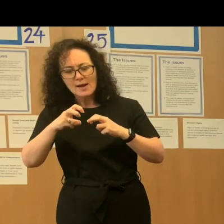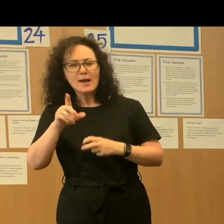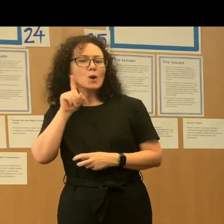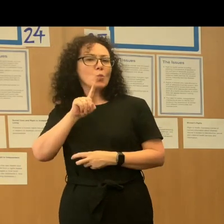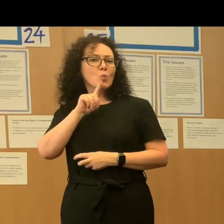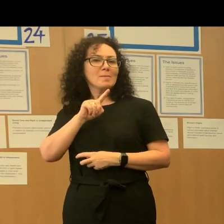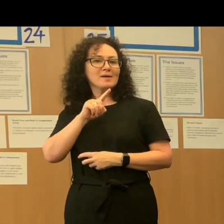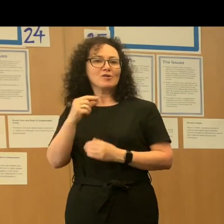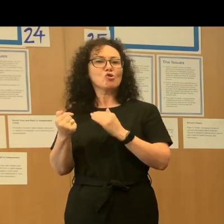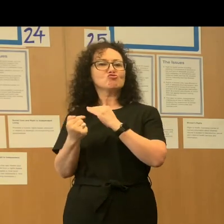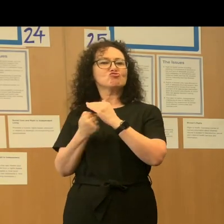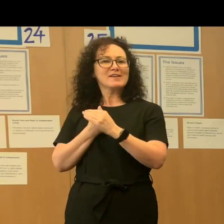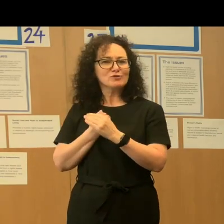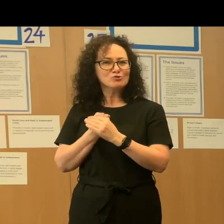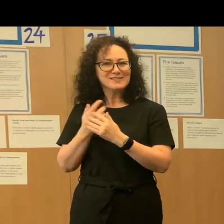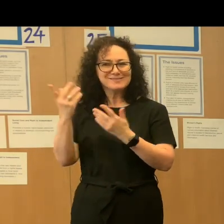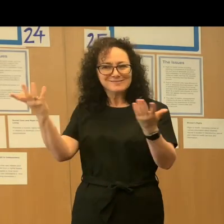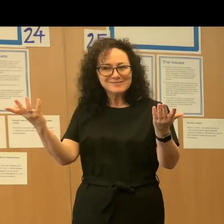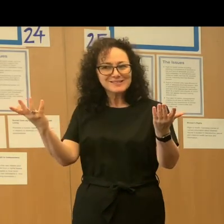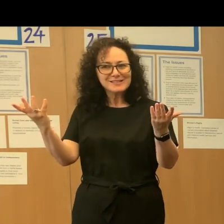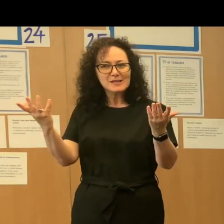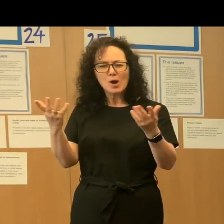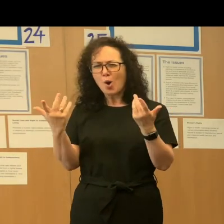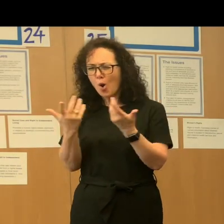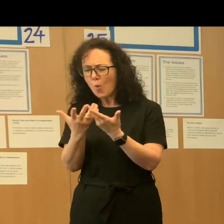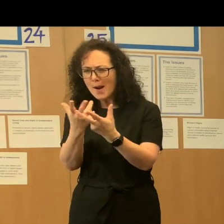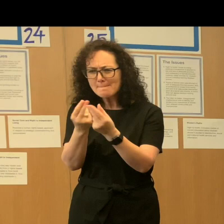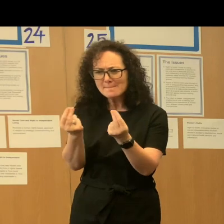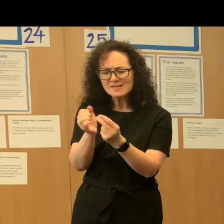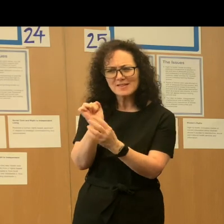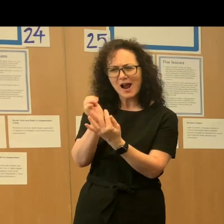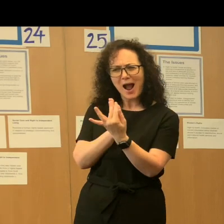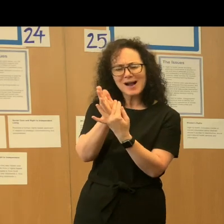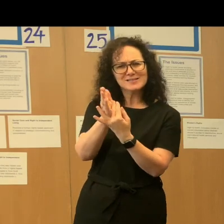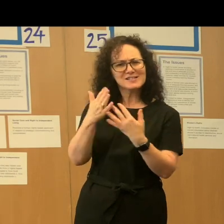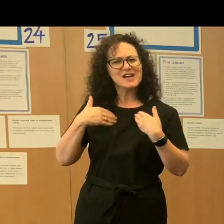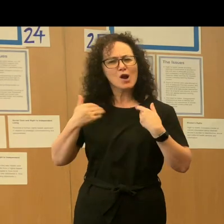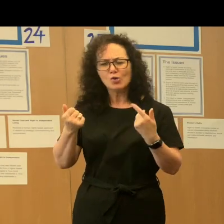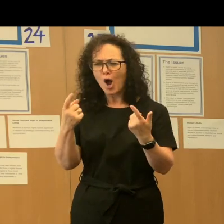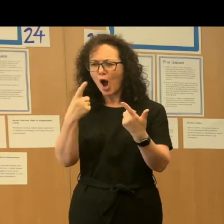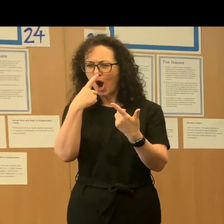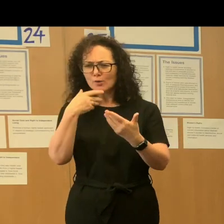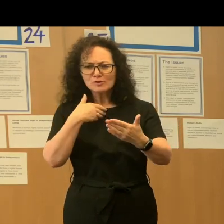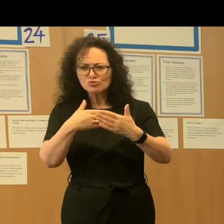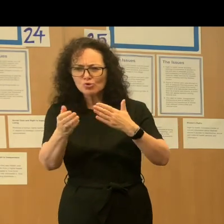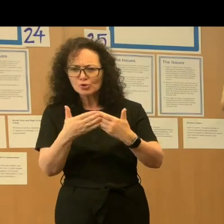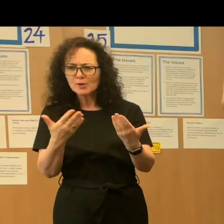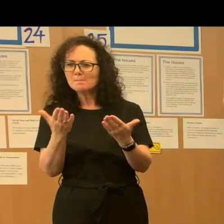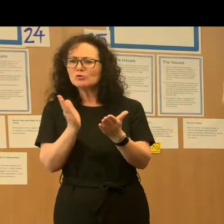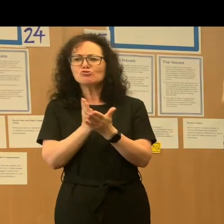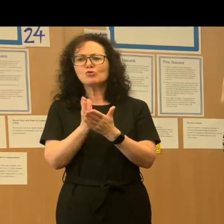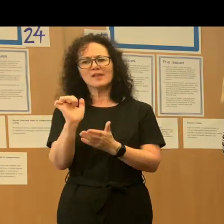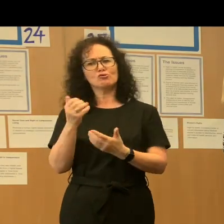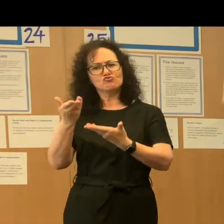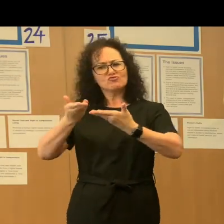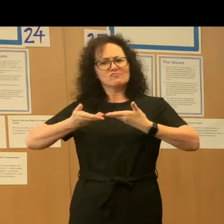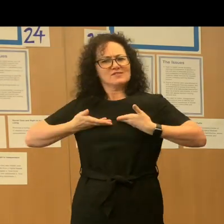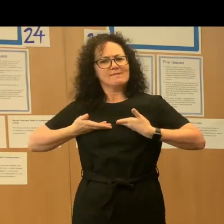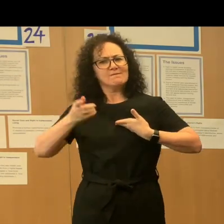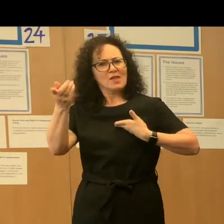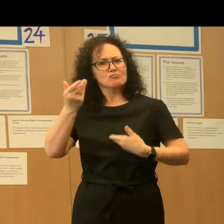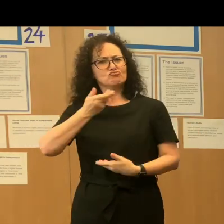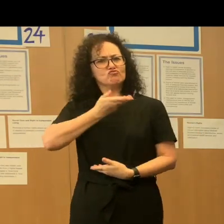understand where the gaps were in terms of their access to the right to health and what could and should be done to close that gap.